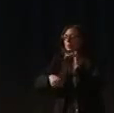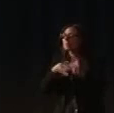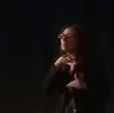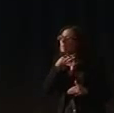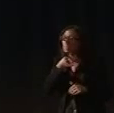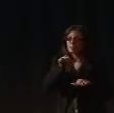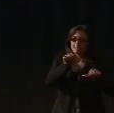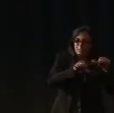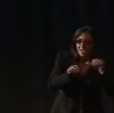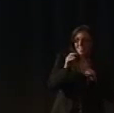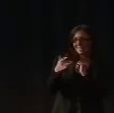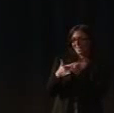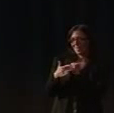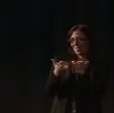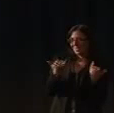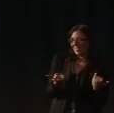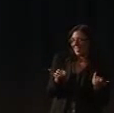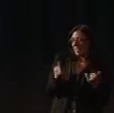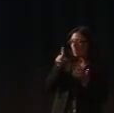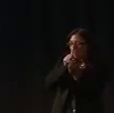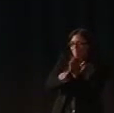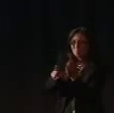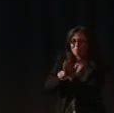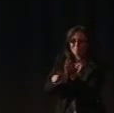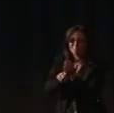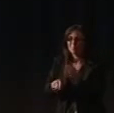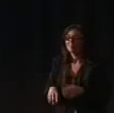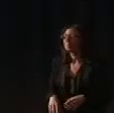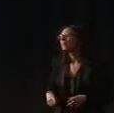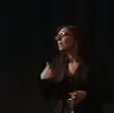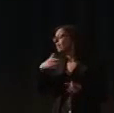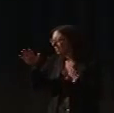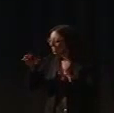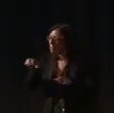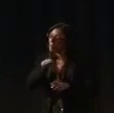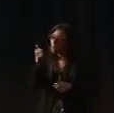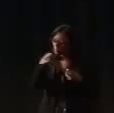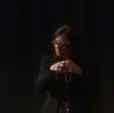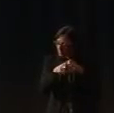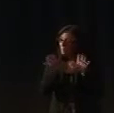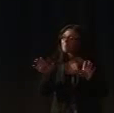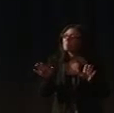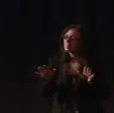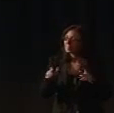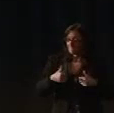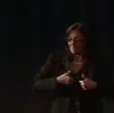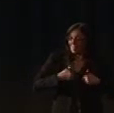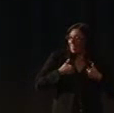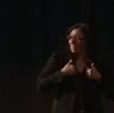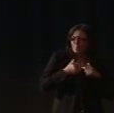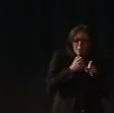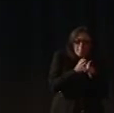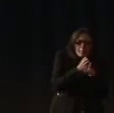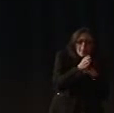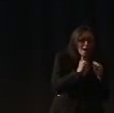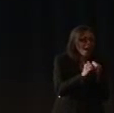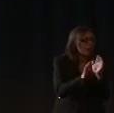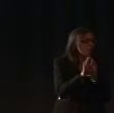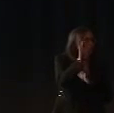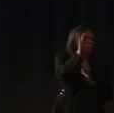problems, like the nature of life, the origin of the universe, the structure of matter and energy,